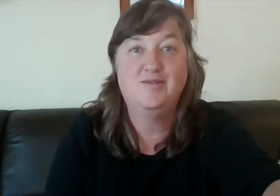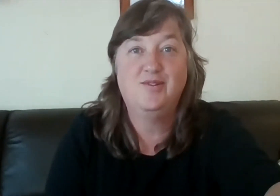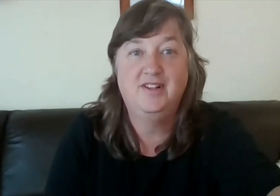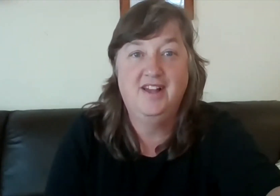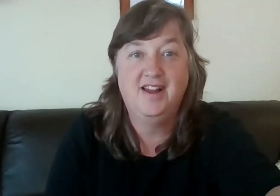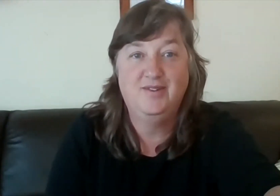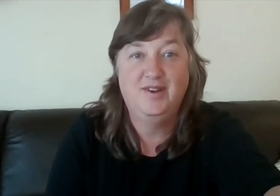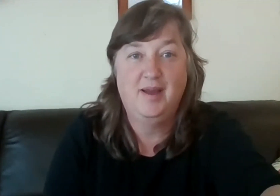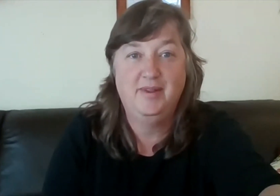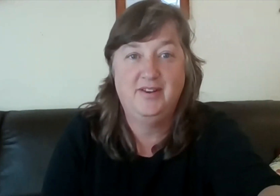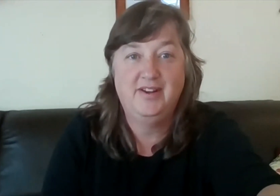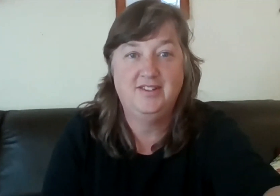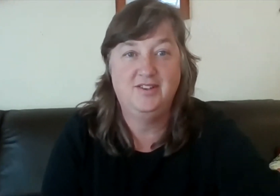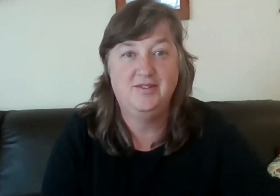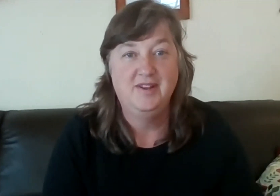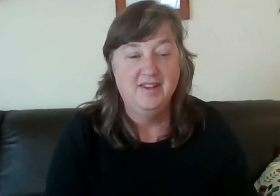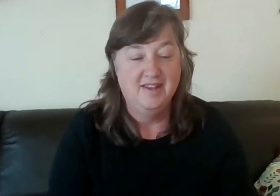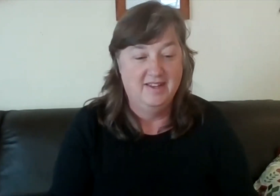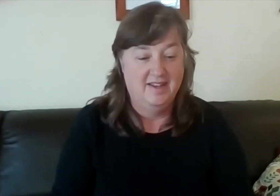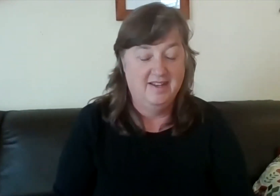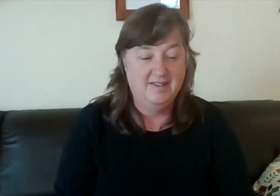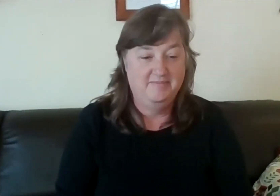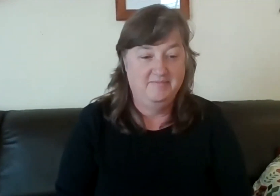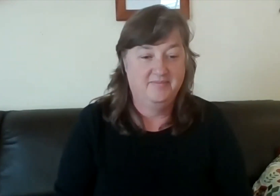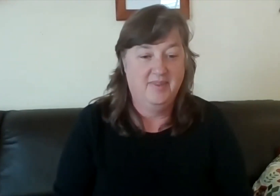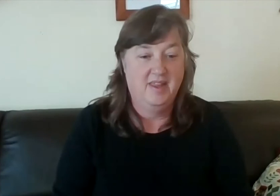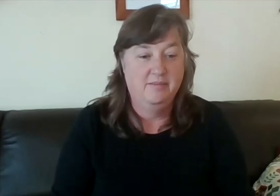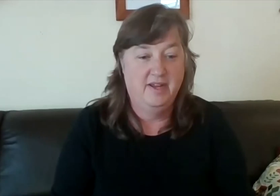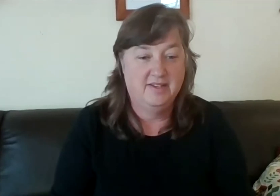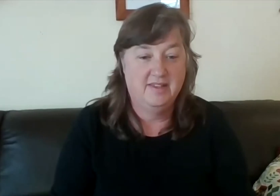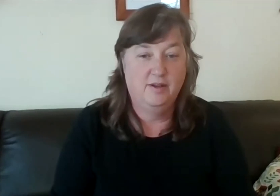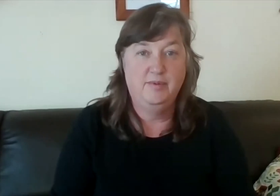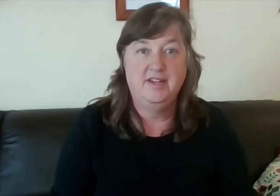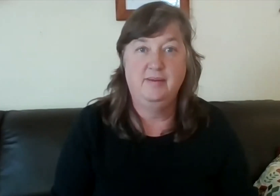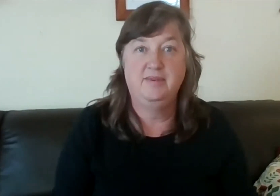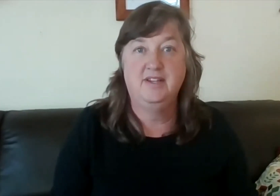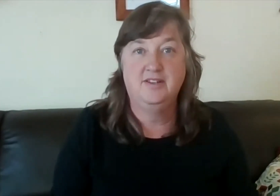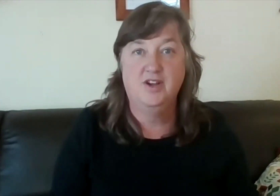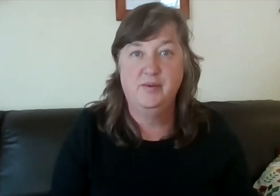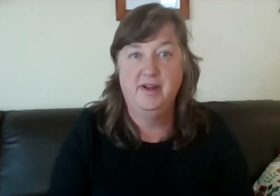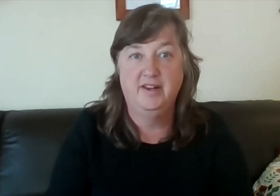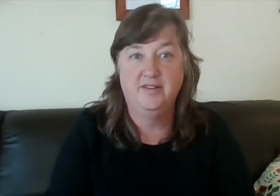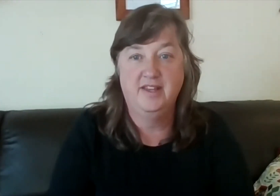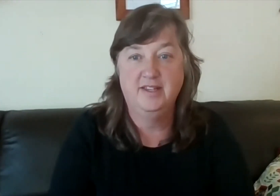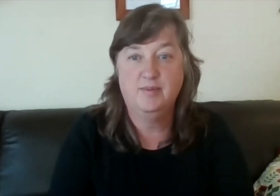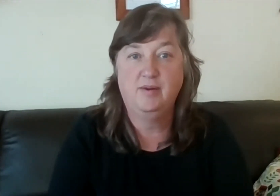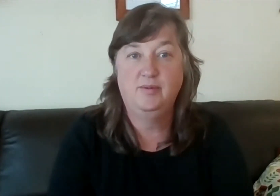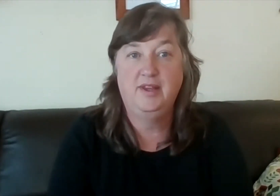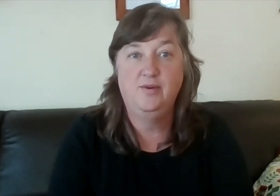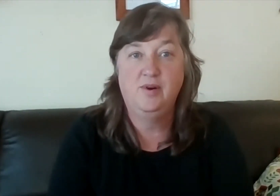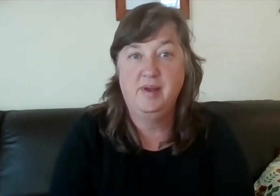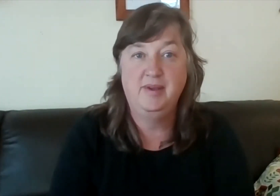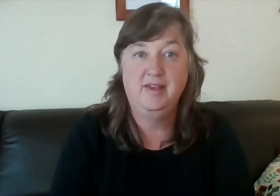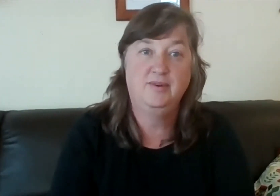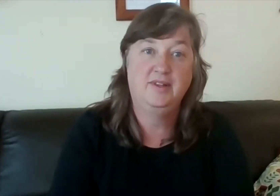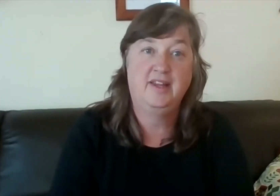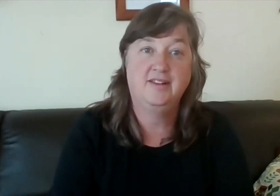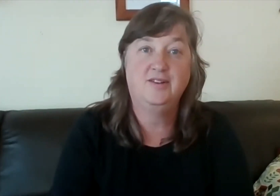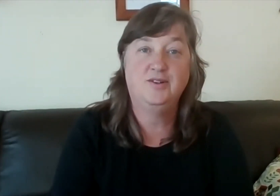throwing a lot of vocabulary at you. But there'll be time to talk about other things probably, or maybe we'll end a little early.